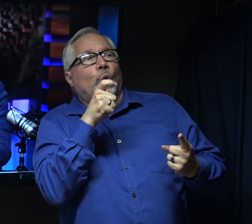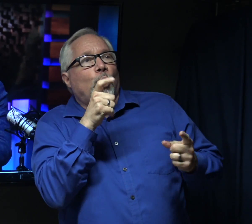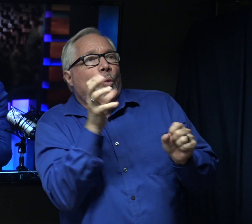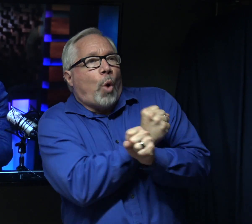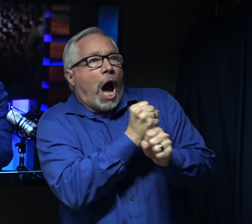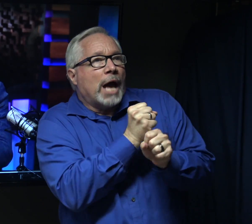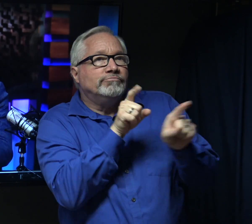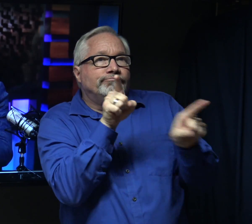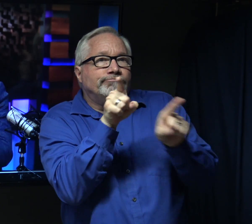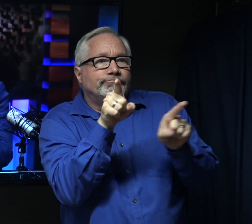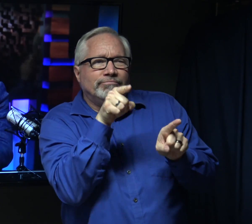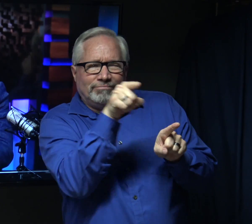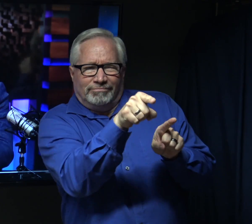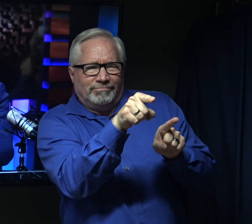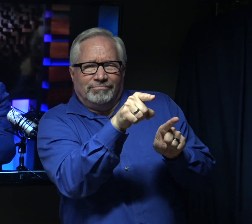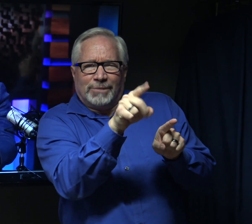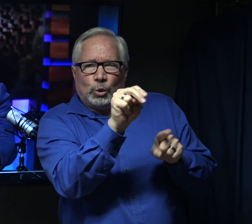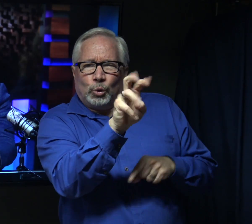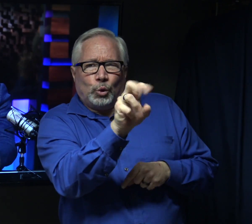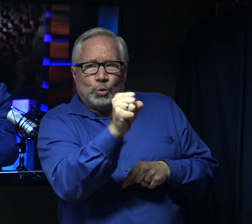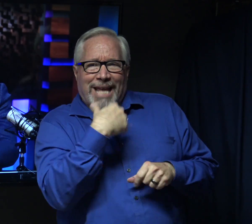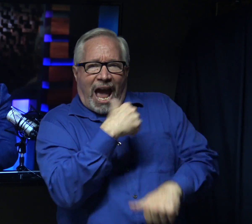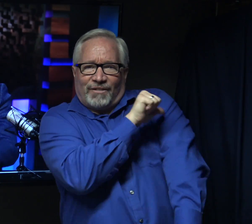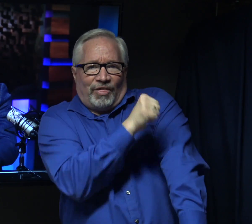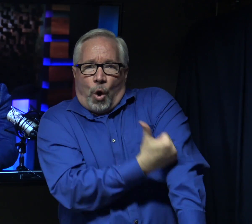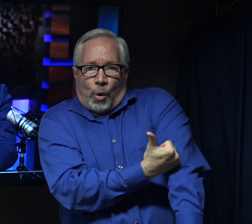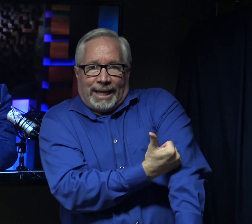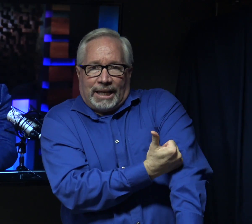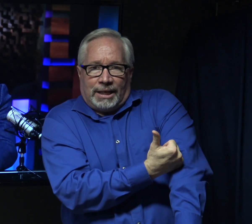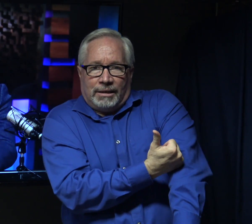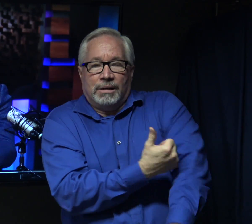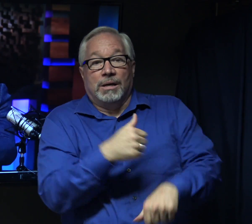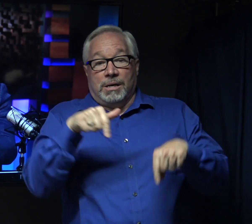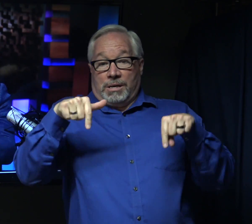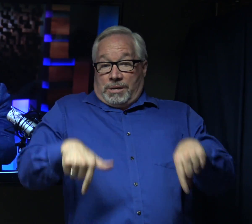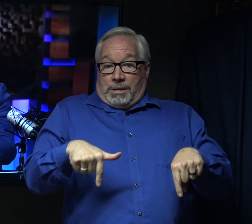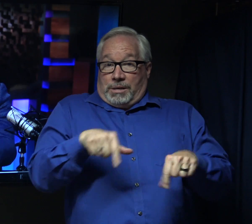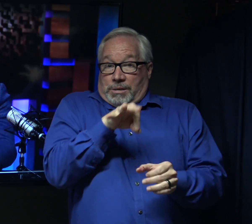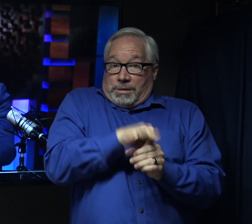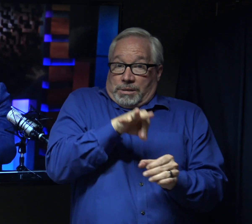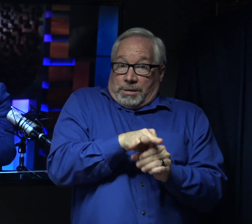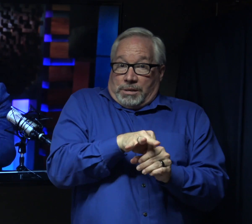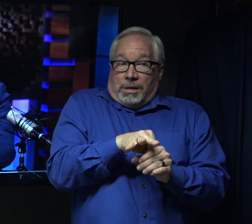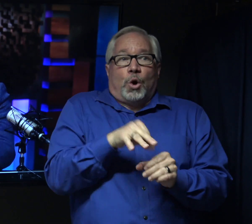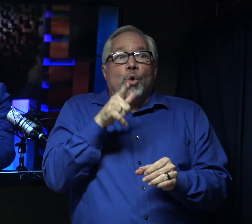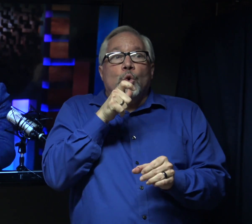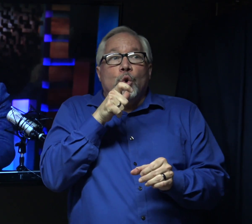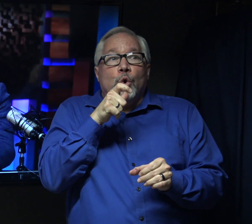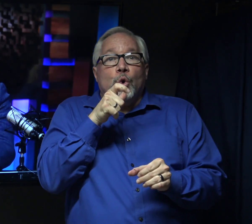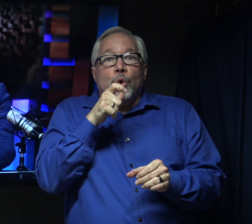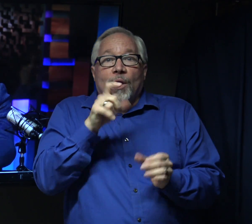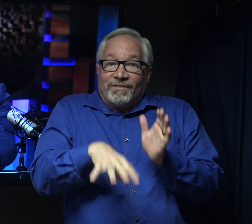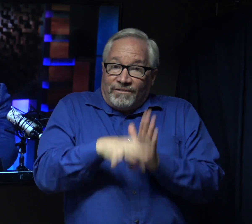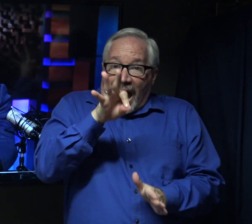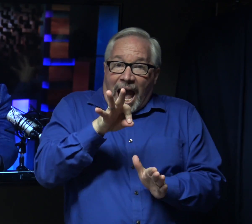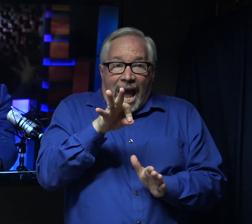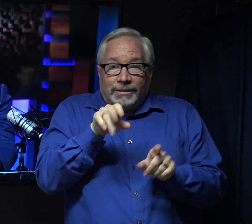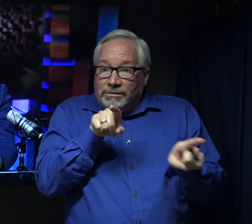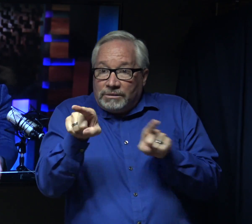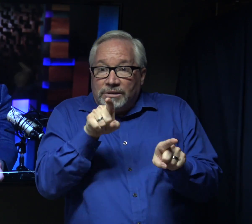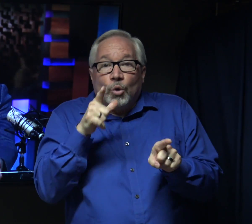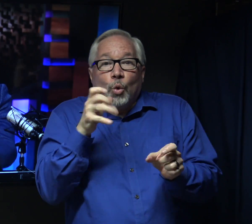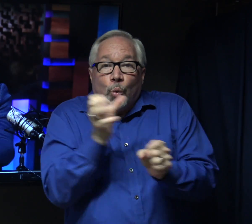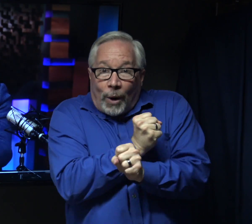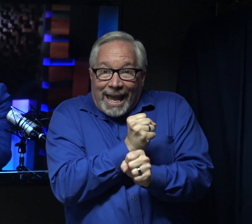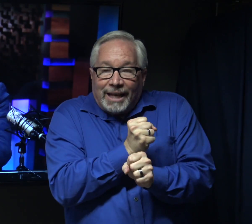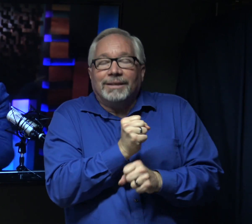will be over, in this case, when a winner is certified, and a winner almost certainly will not be certified before this goes